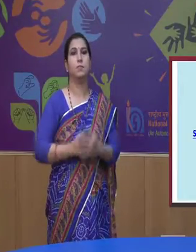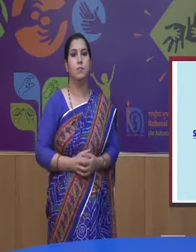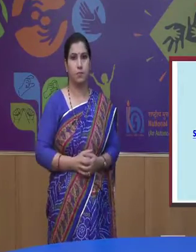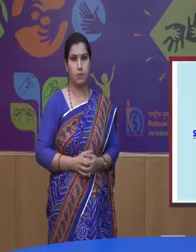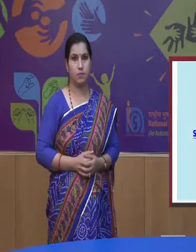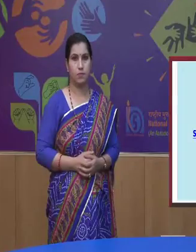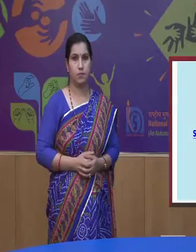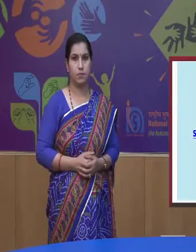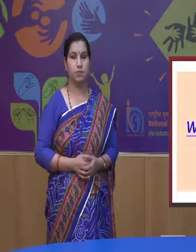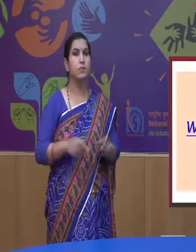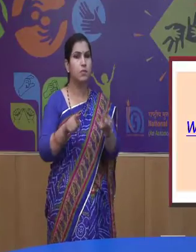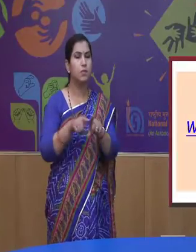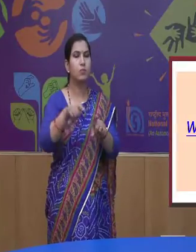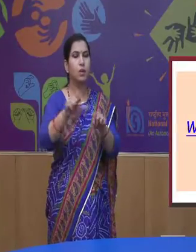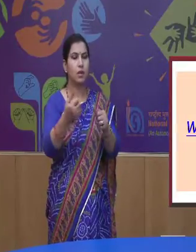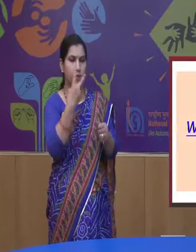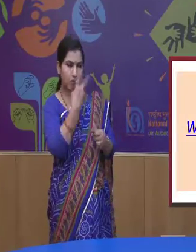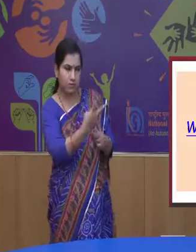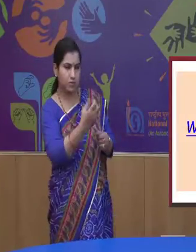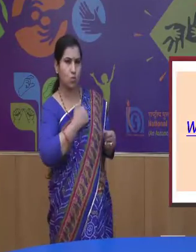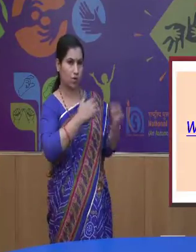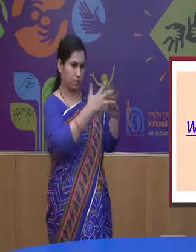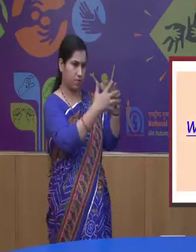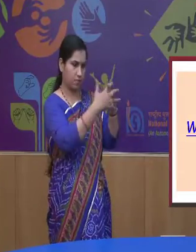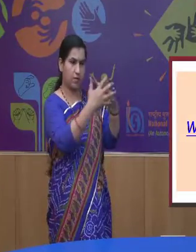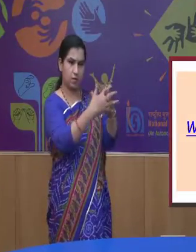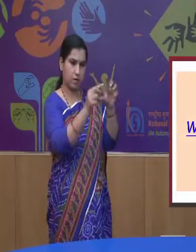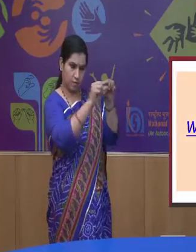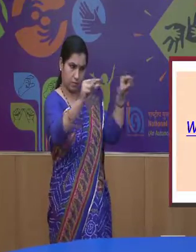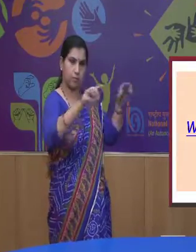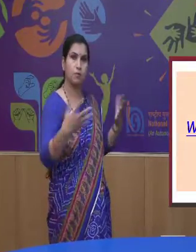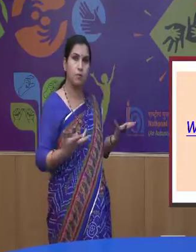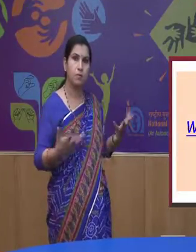signlanguage@nios.ac.in. You can also visit our website at